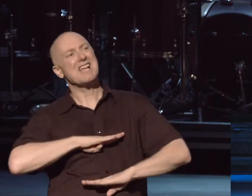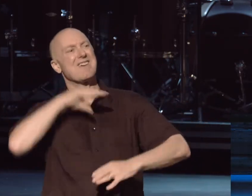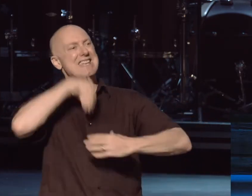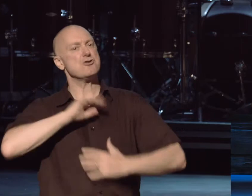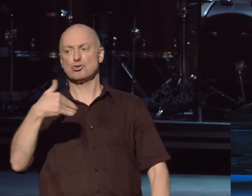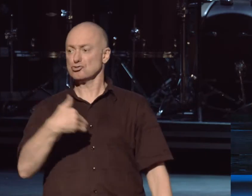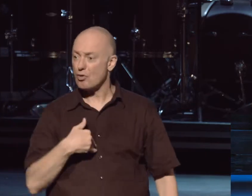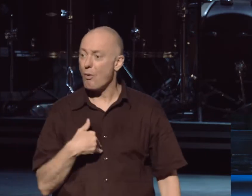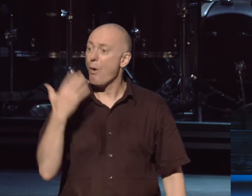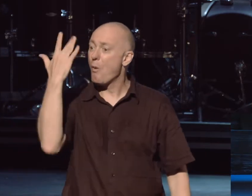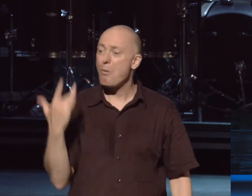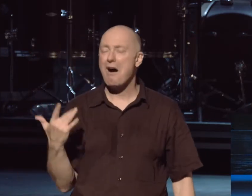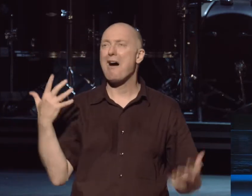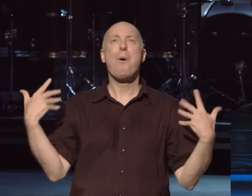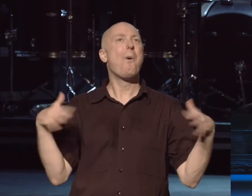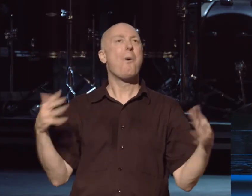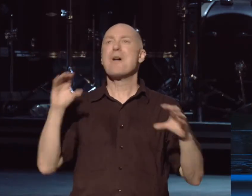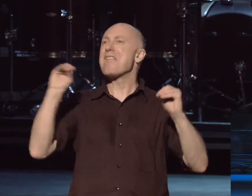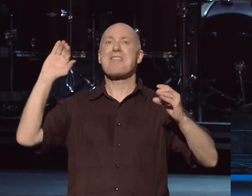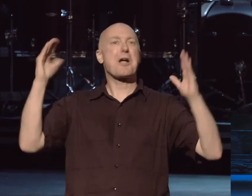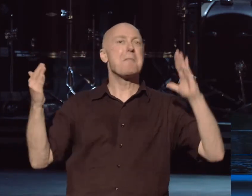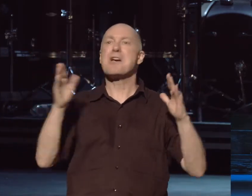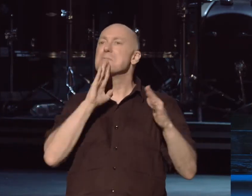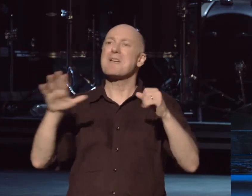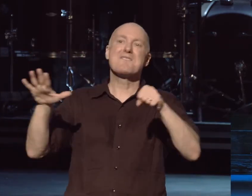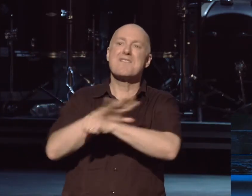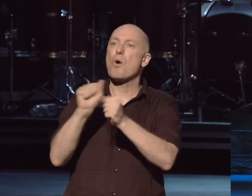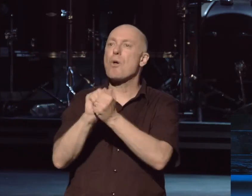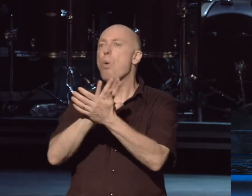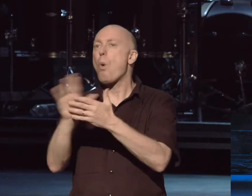like being filled with the holy power of the living God.